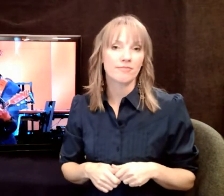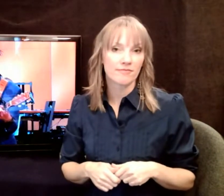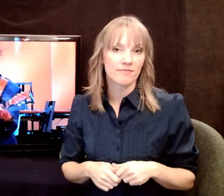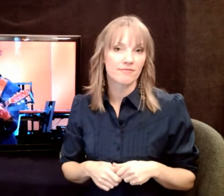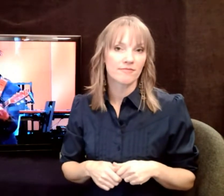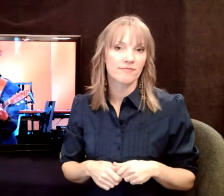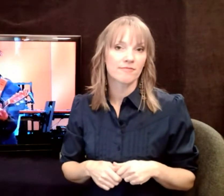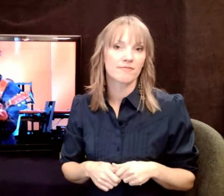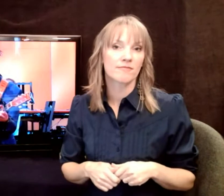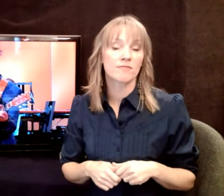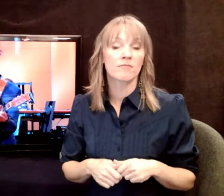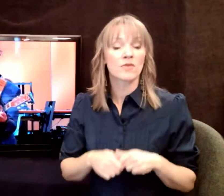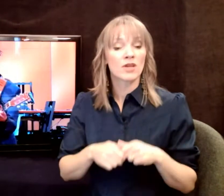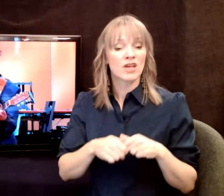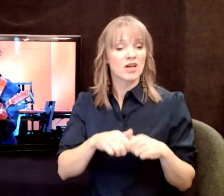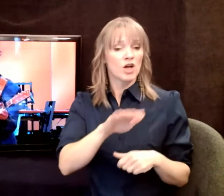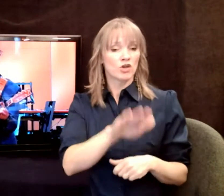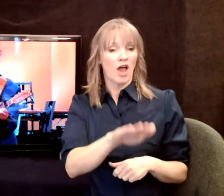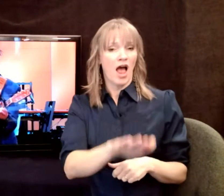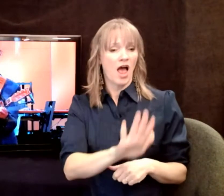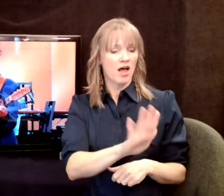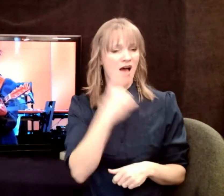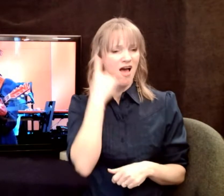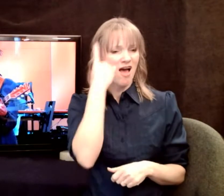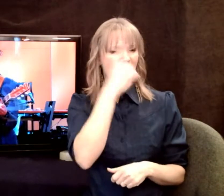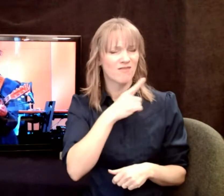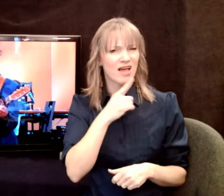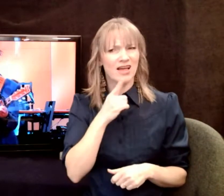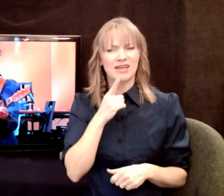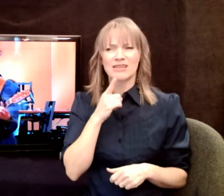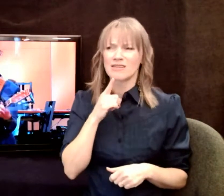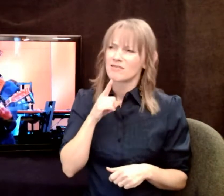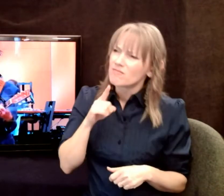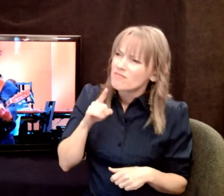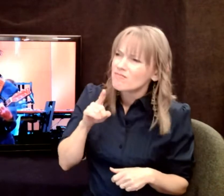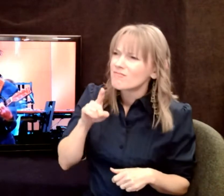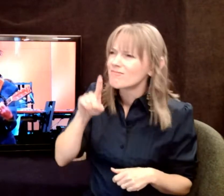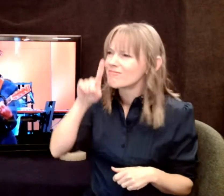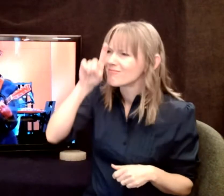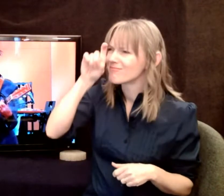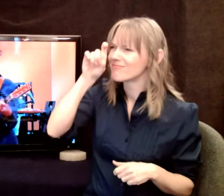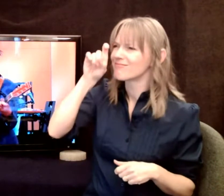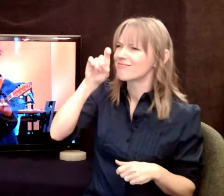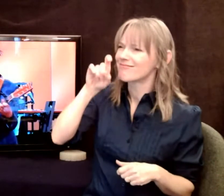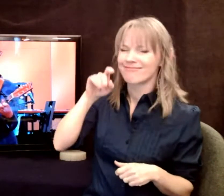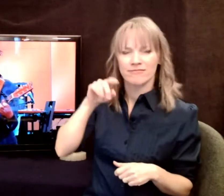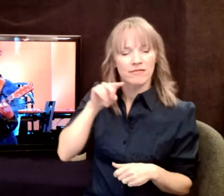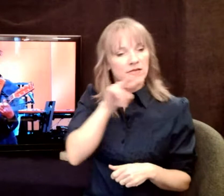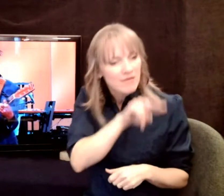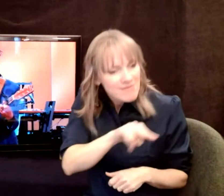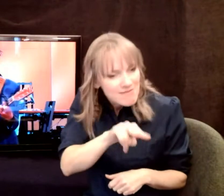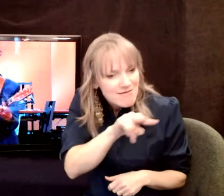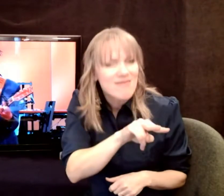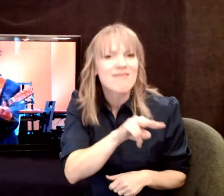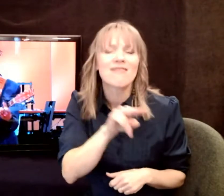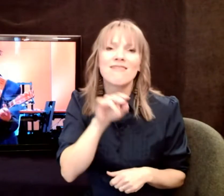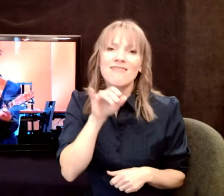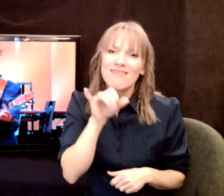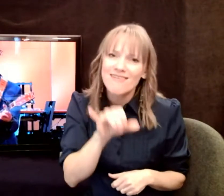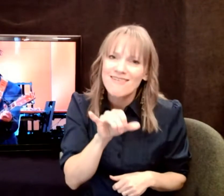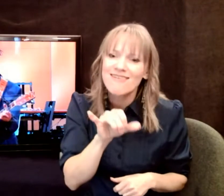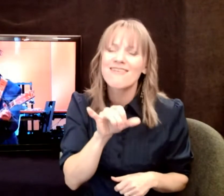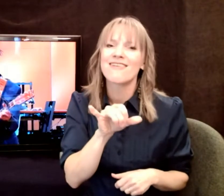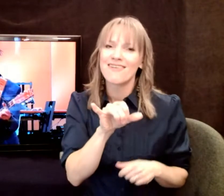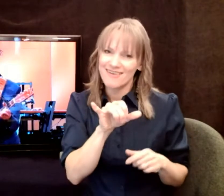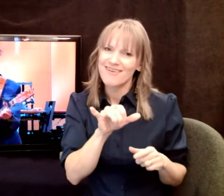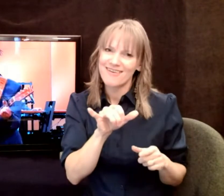Read a questioning child's face. See, it's not a testament. Can be very